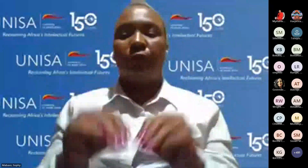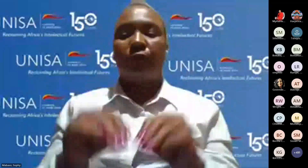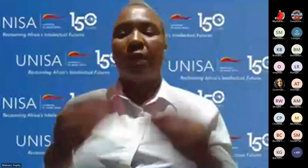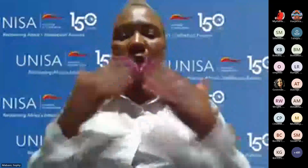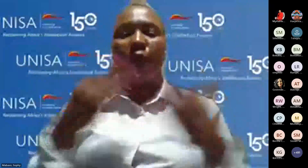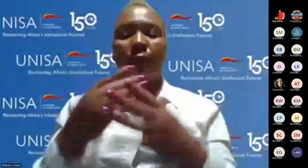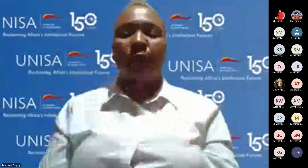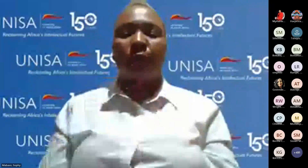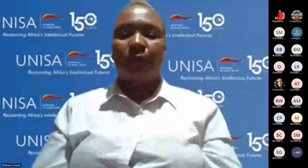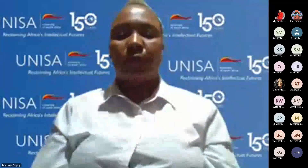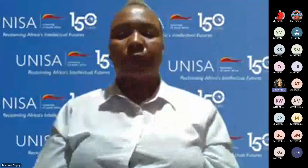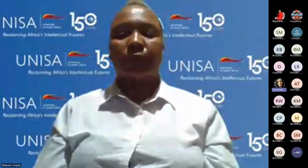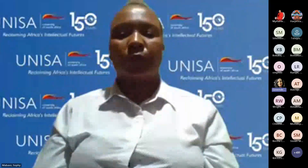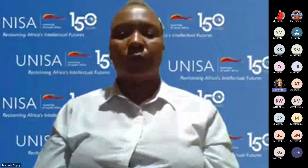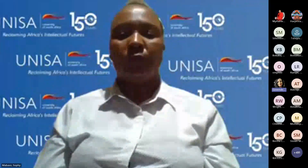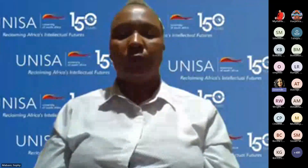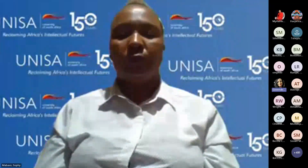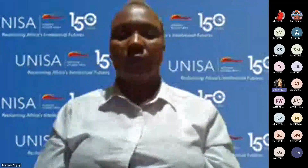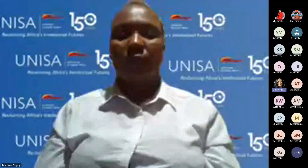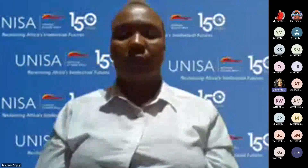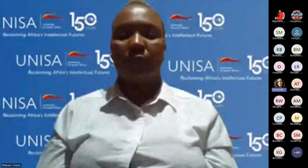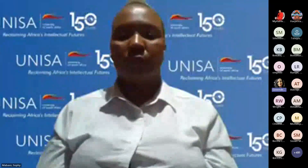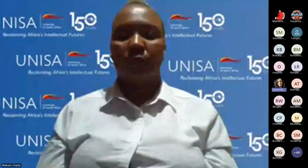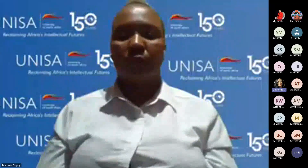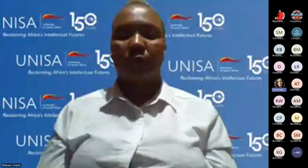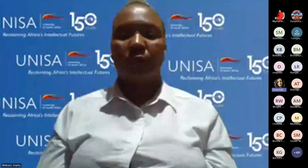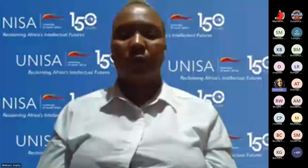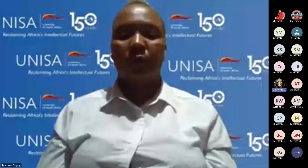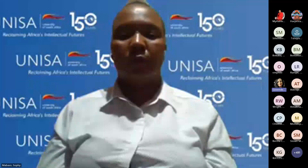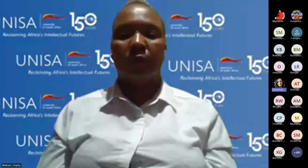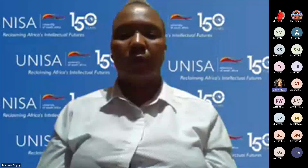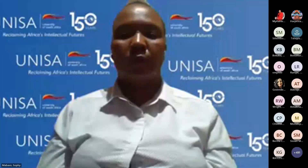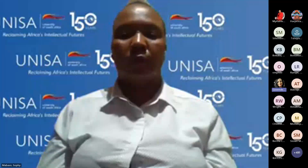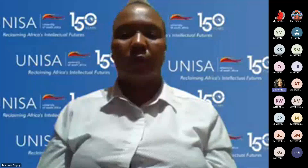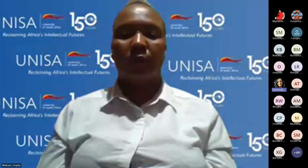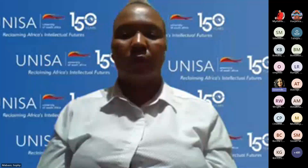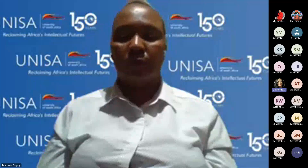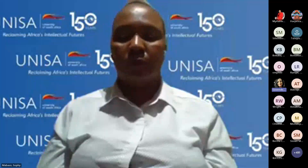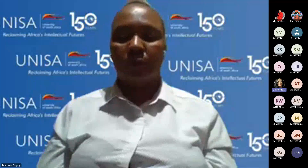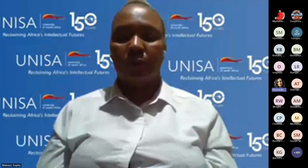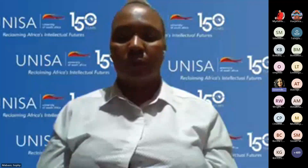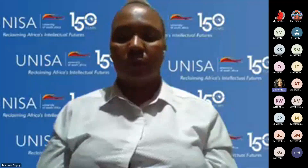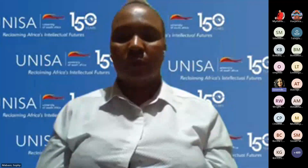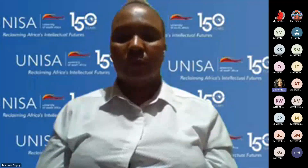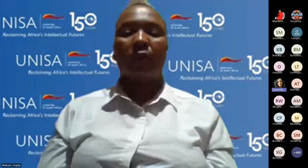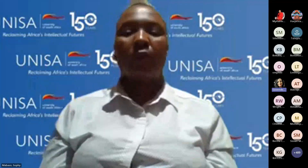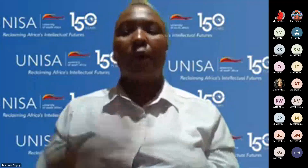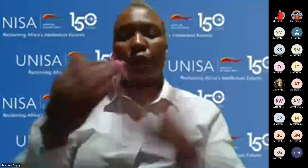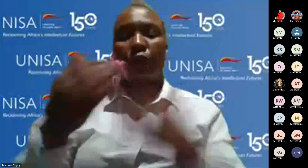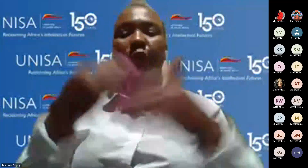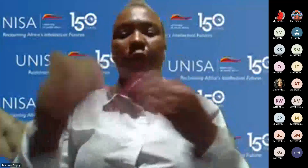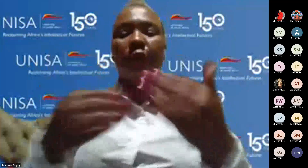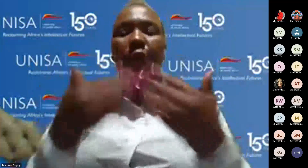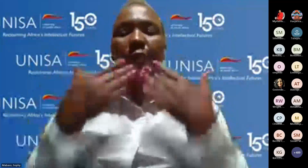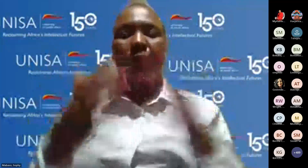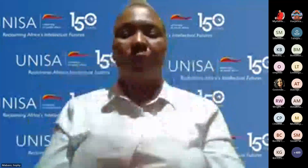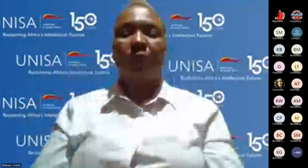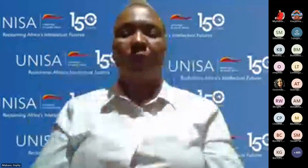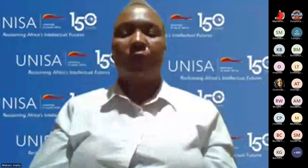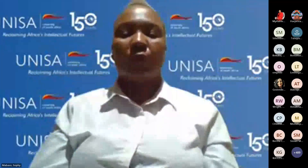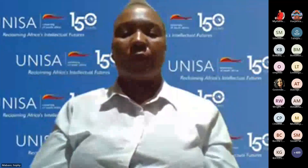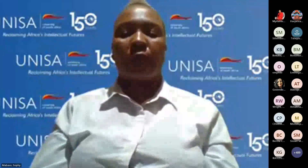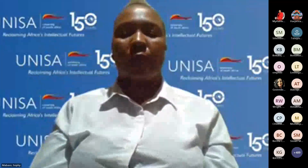Thank you, Dr. Mphahlele. Hello. Yes, please go ahead. Hello.